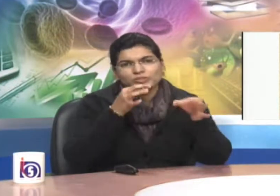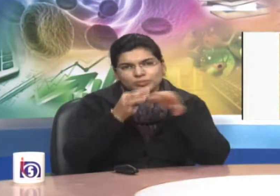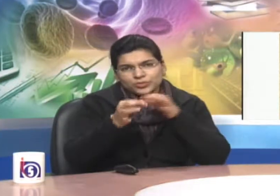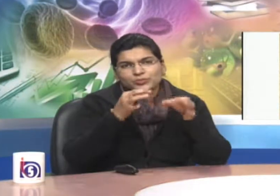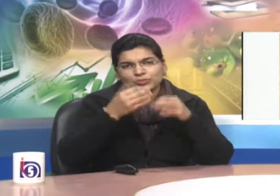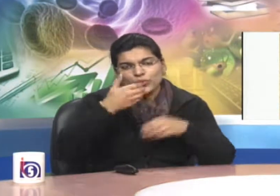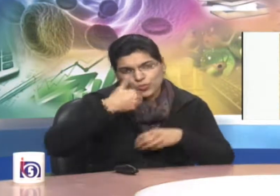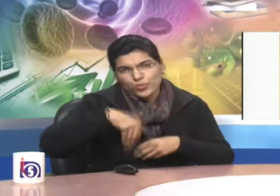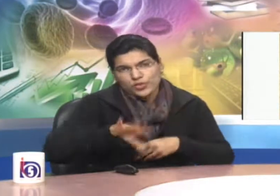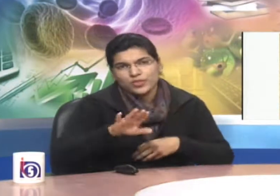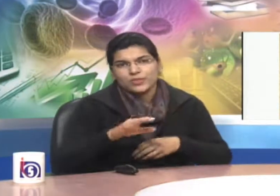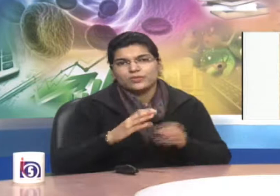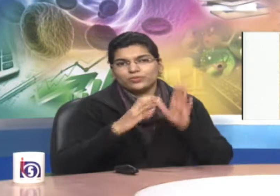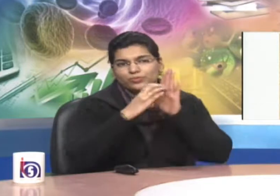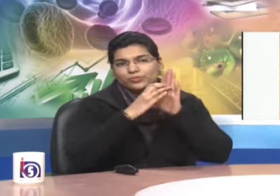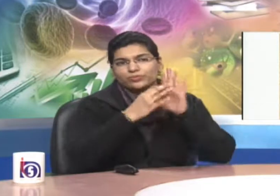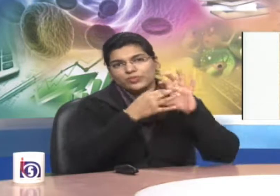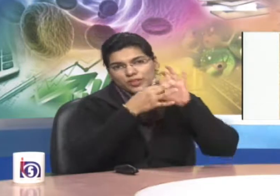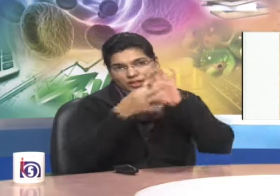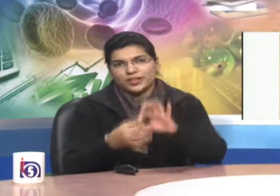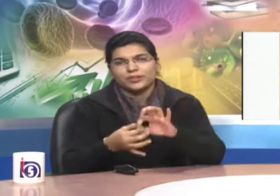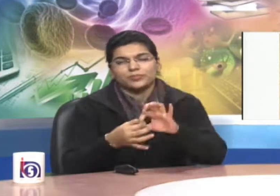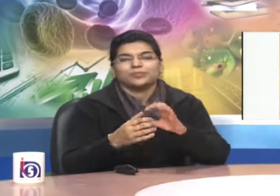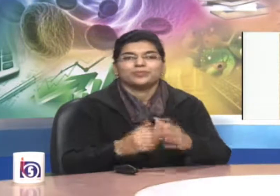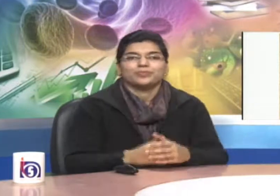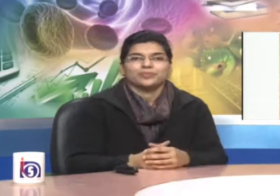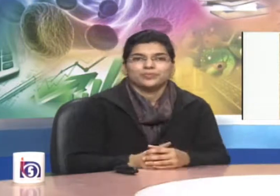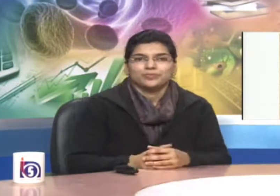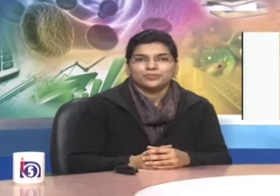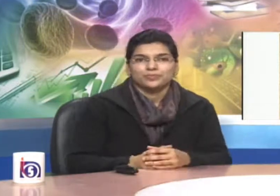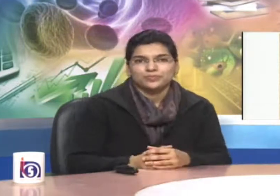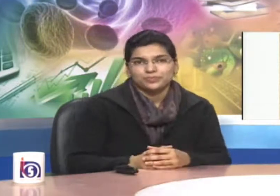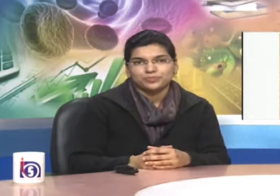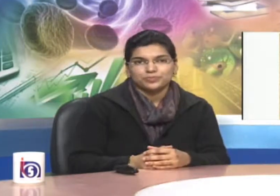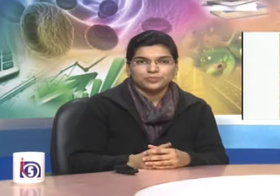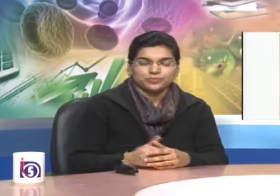sentence to sentence meaning of this poem.